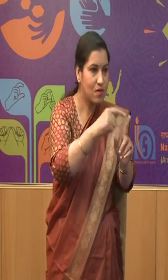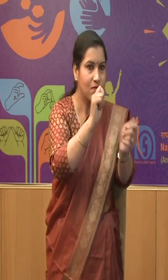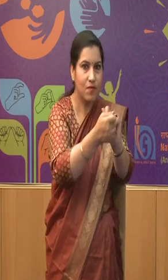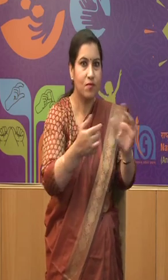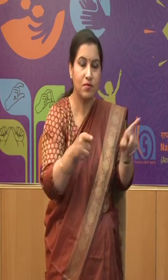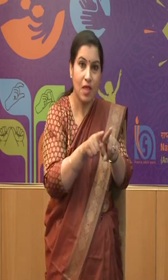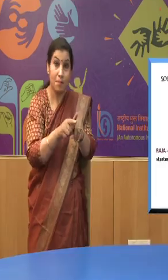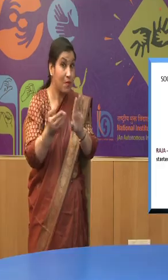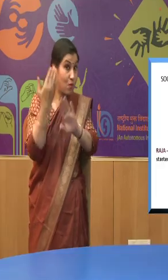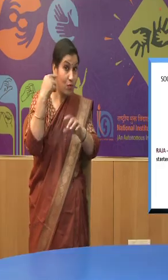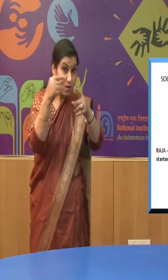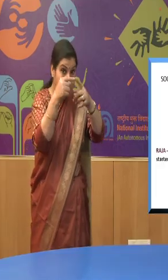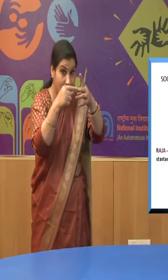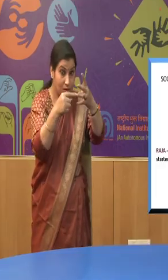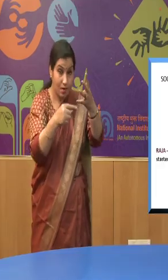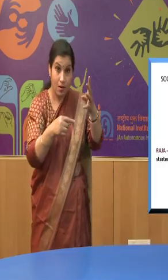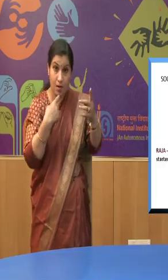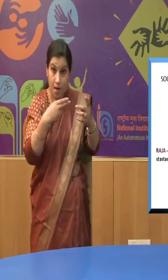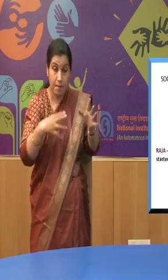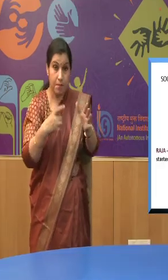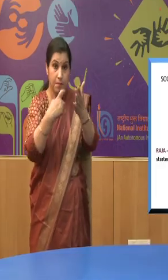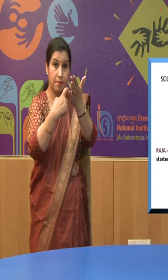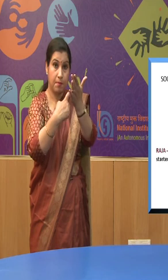like Raja Ram Mohan Roy,